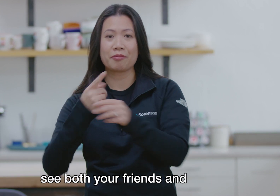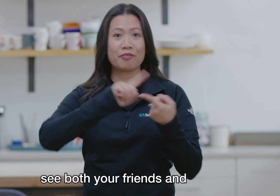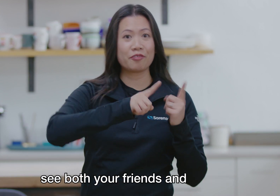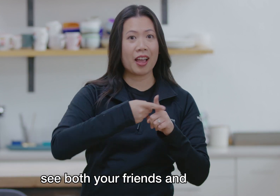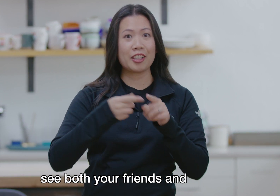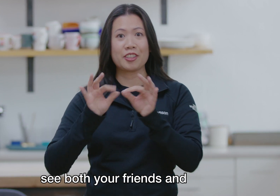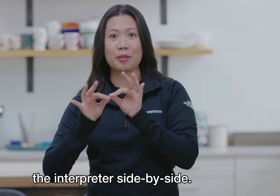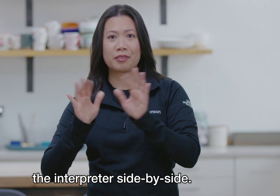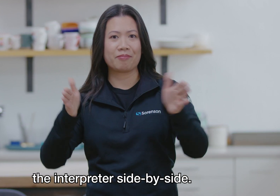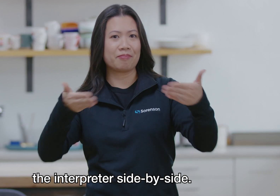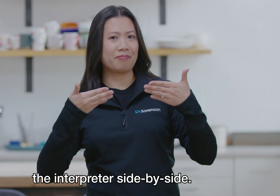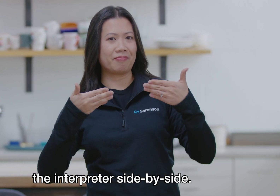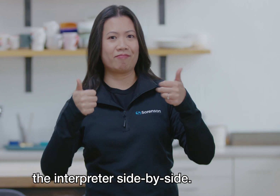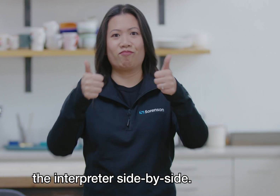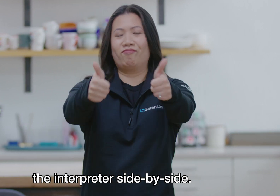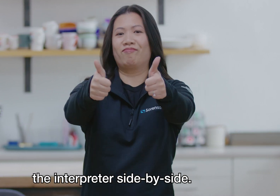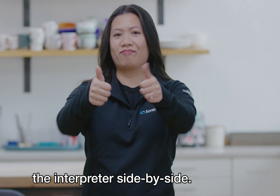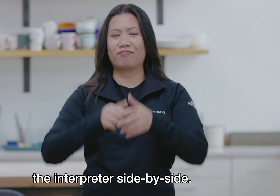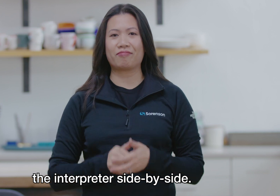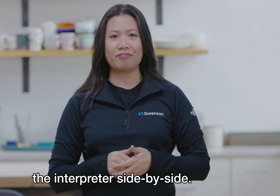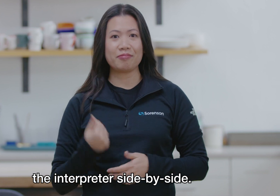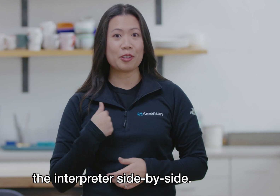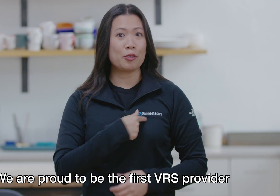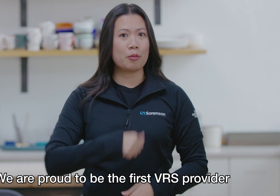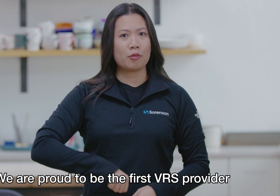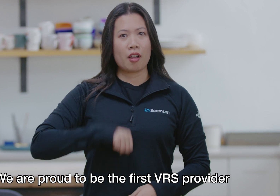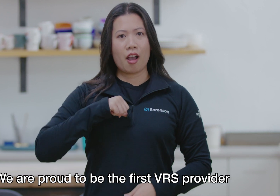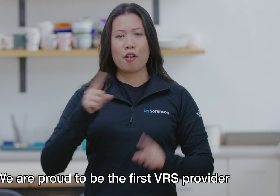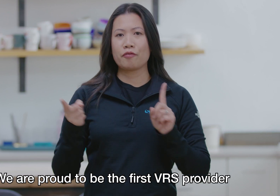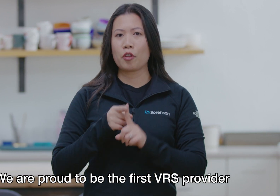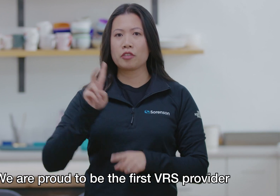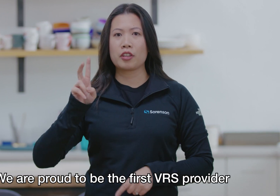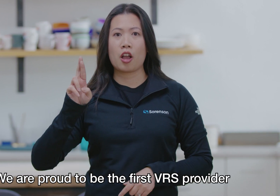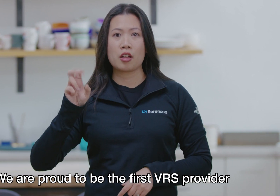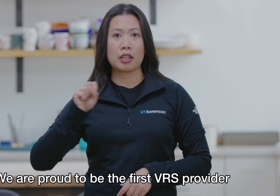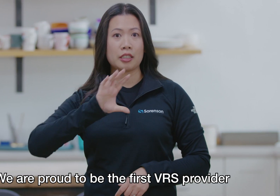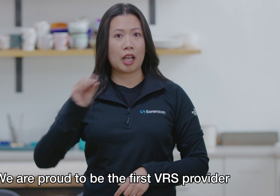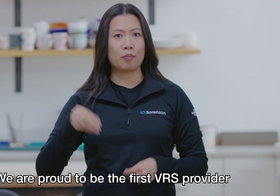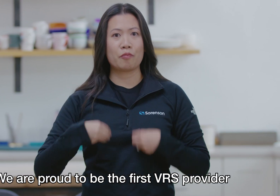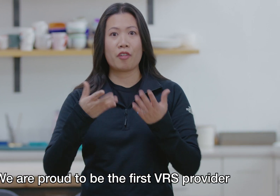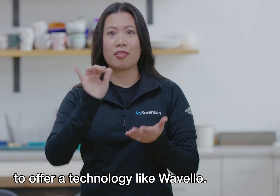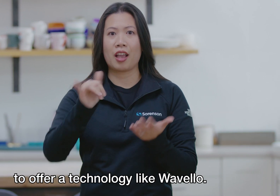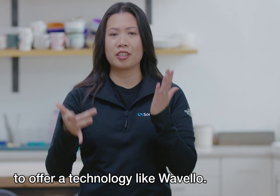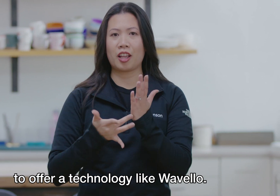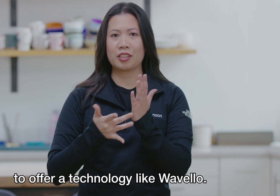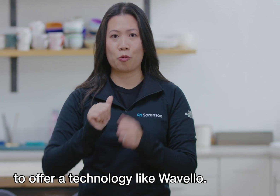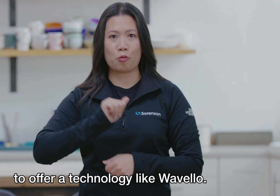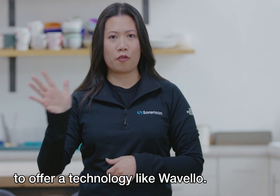your friends and the interpreter side by side. We are proud to be the first VRS provider to offer a technology